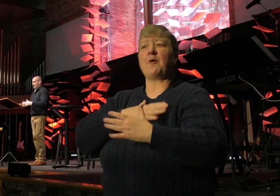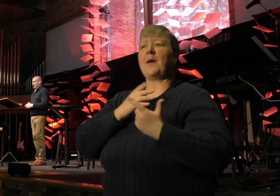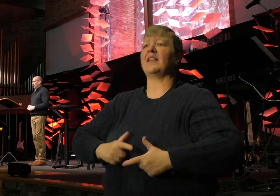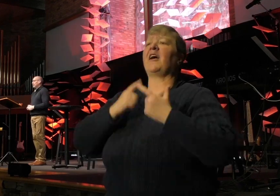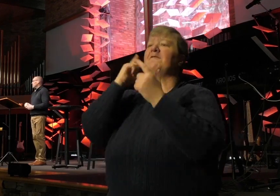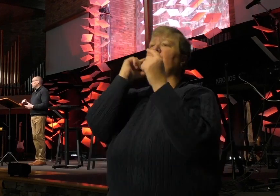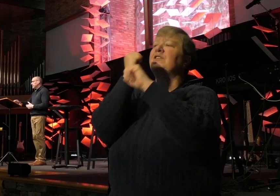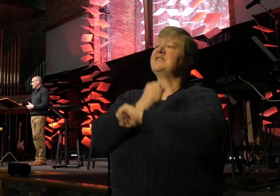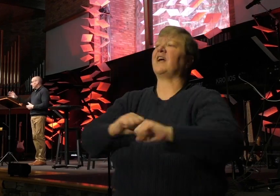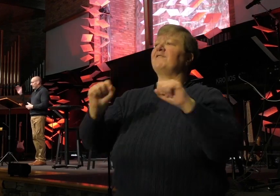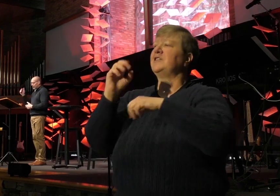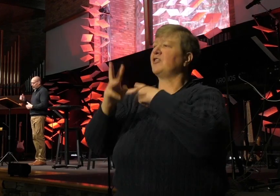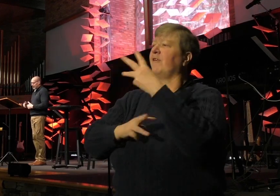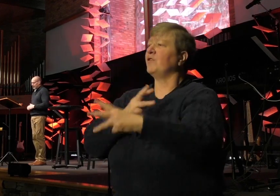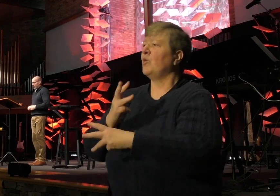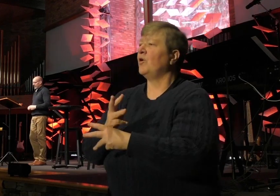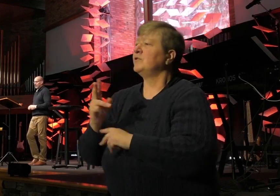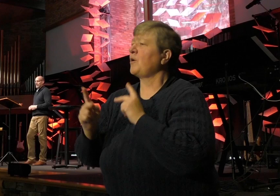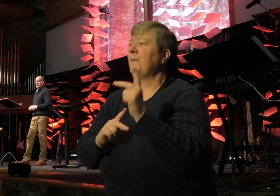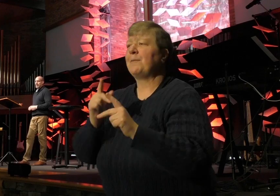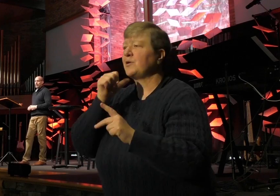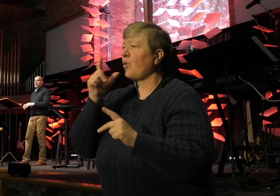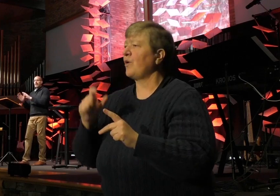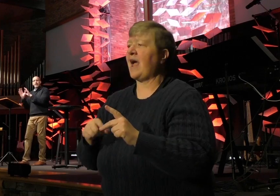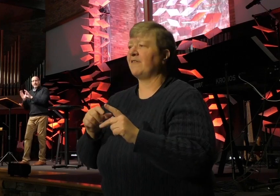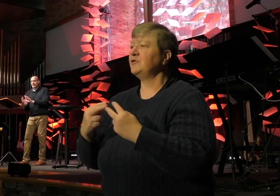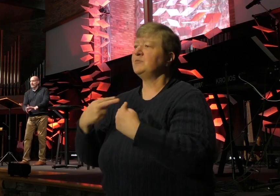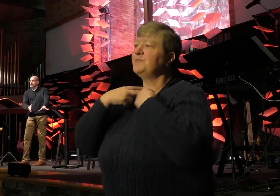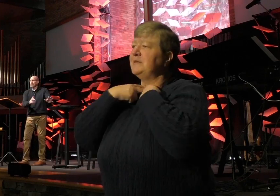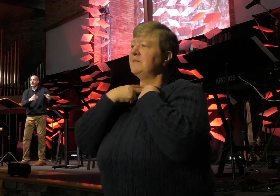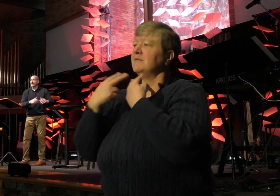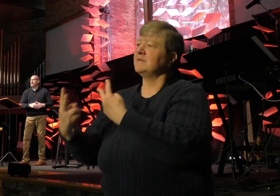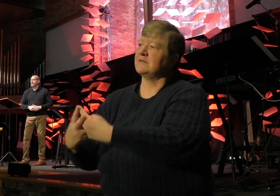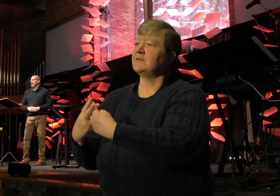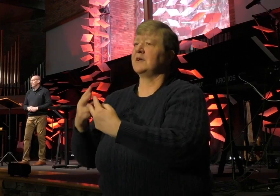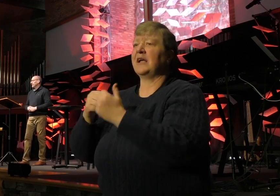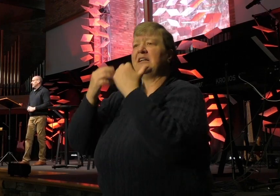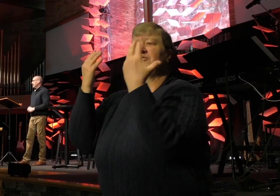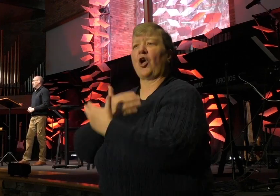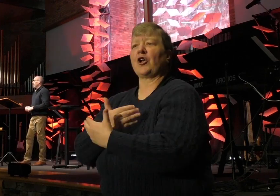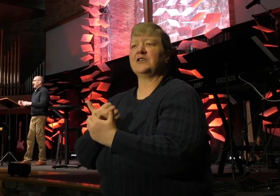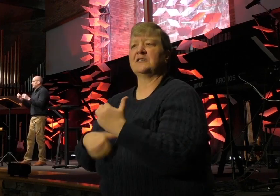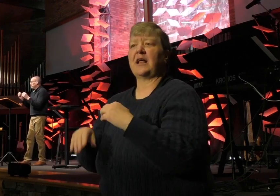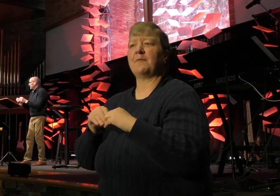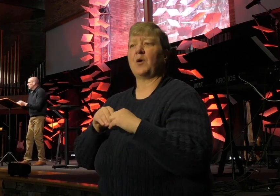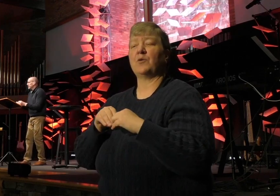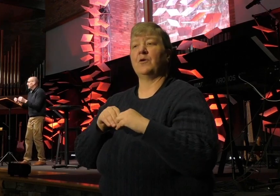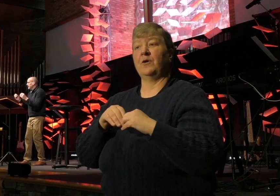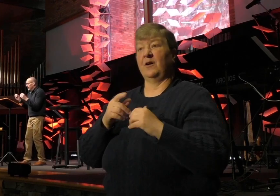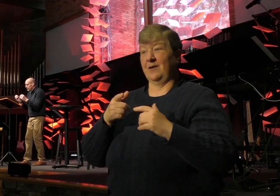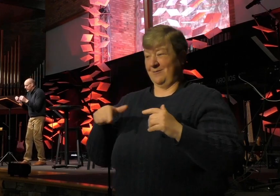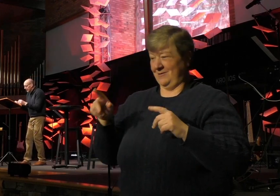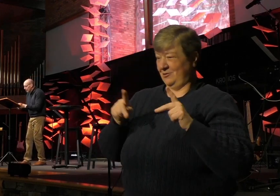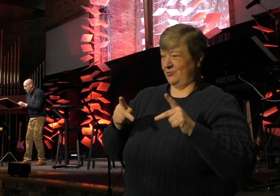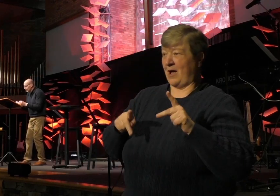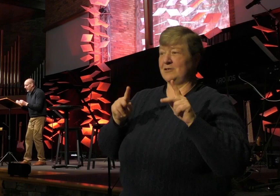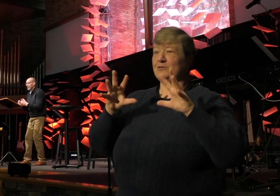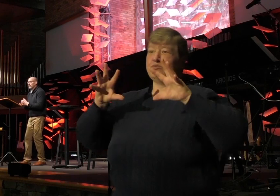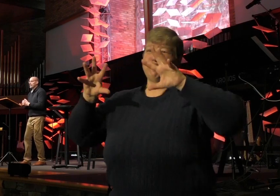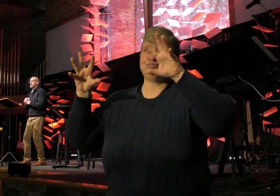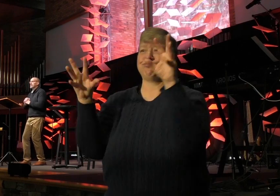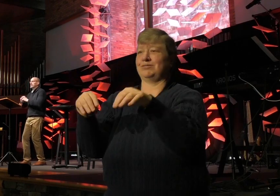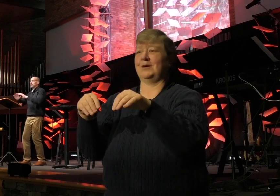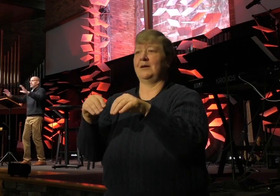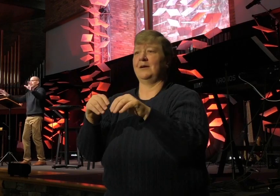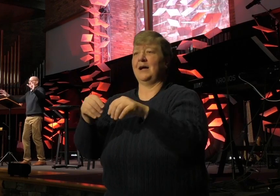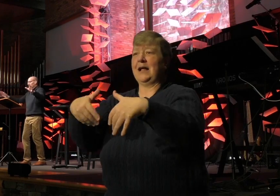of the world so people don't have to walk in darkness anymore. And as I said, they tried to snuff out the light and to bury the light, but they could not